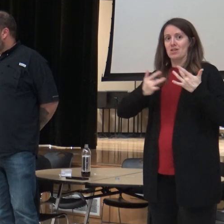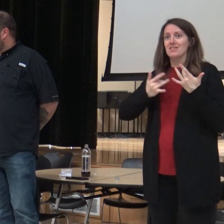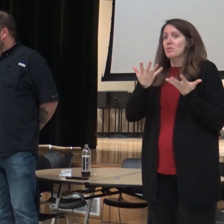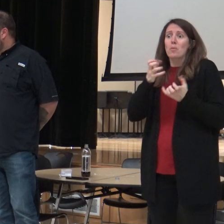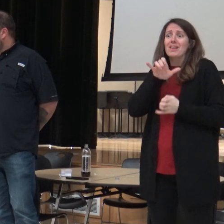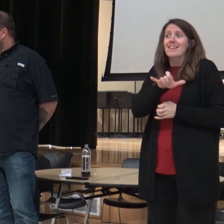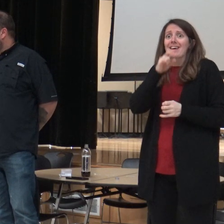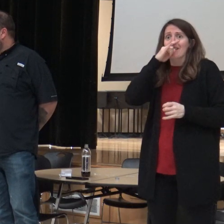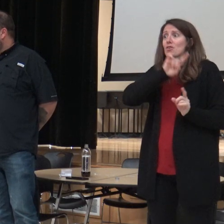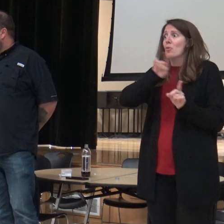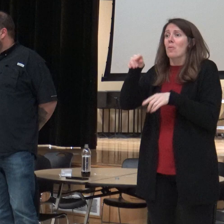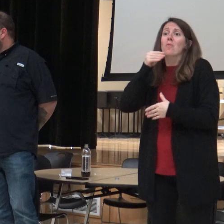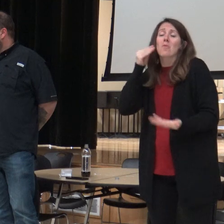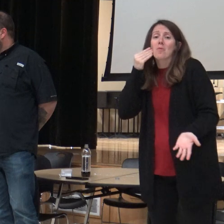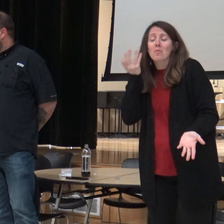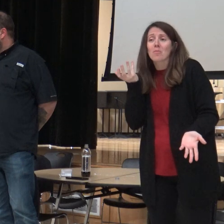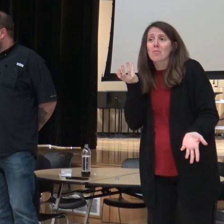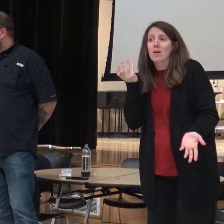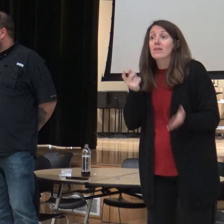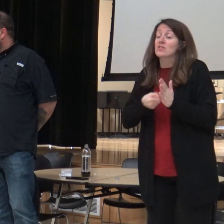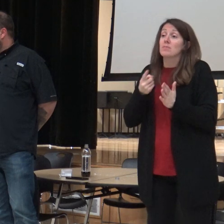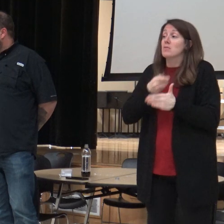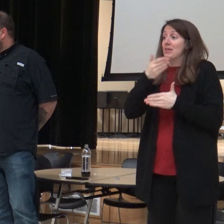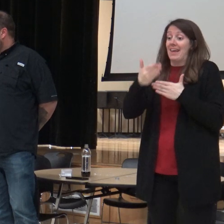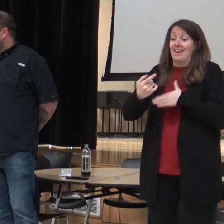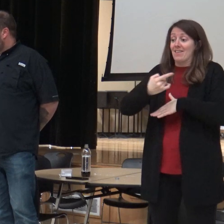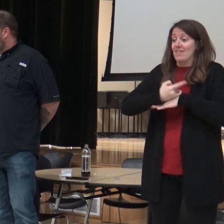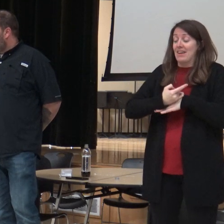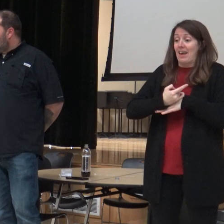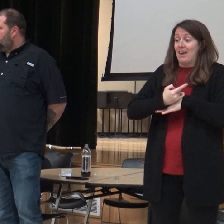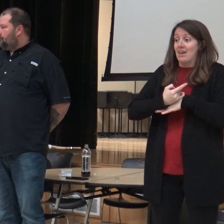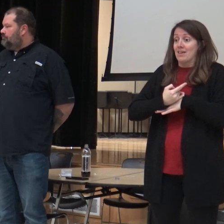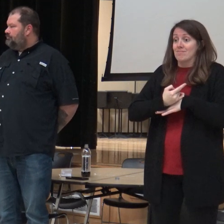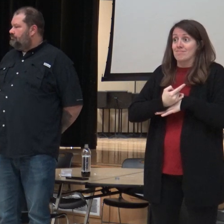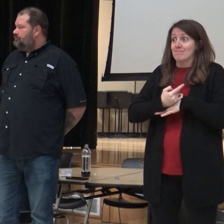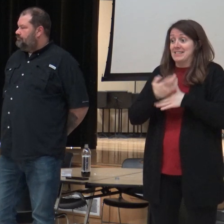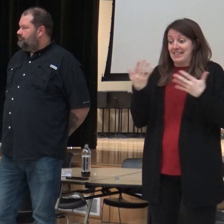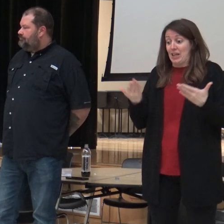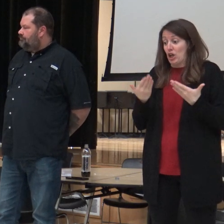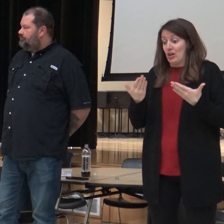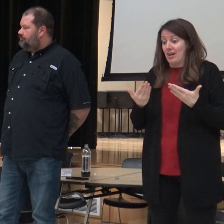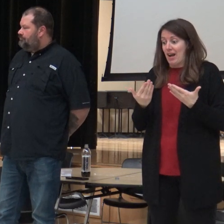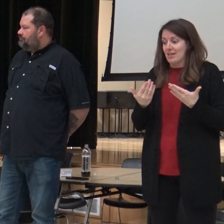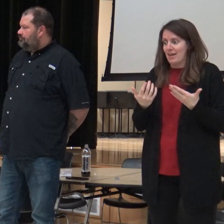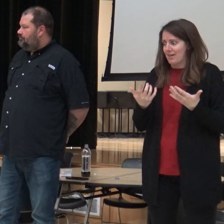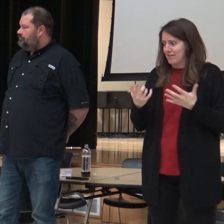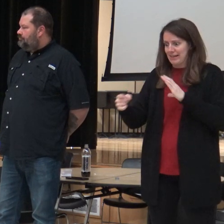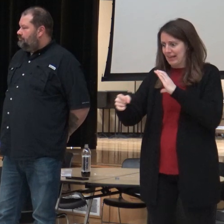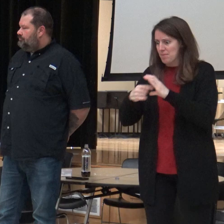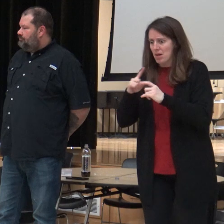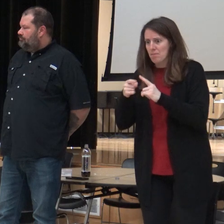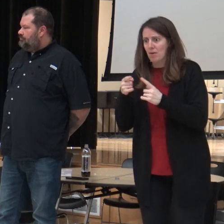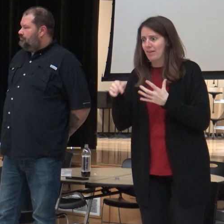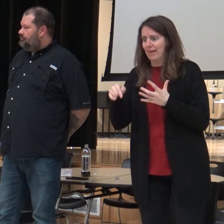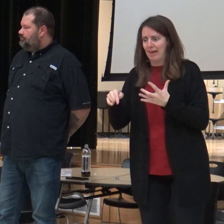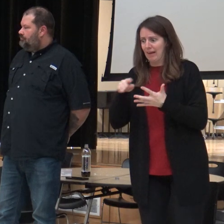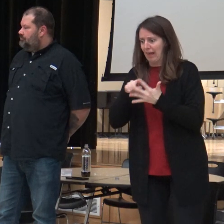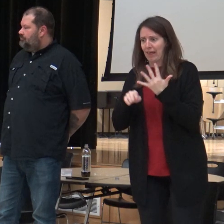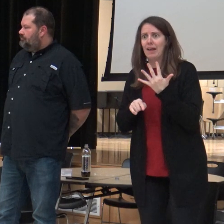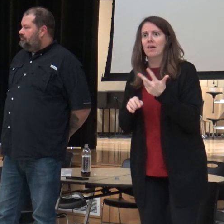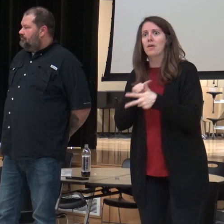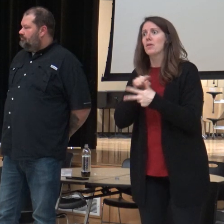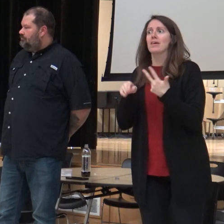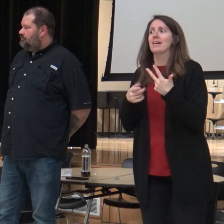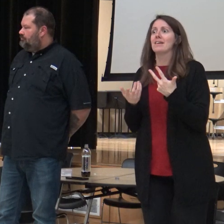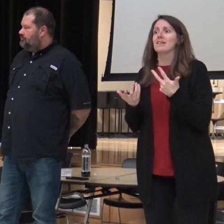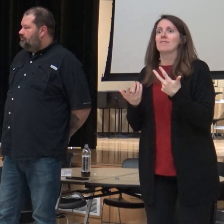there's times where the end of the day came and something came my way at the end of the day, or it came my way and you had three of whatever the